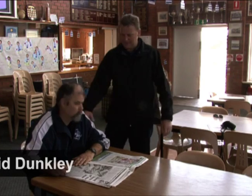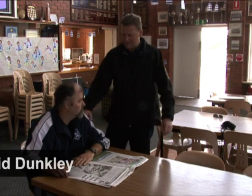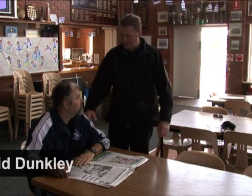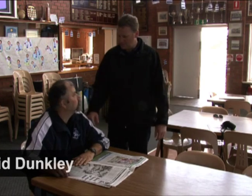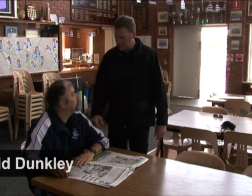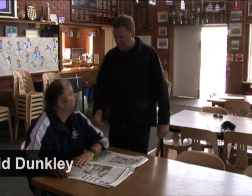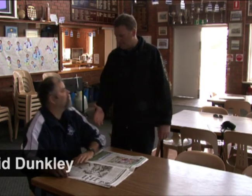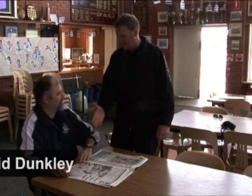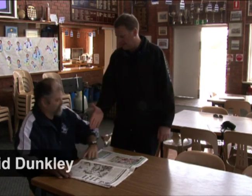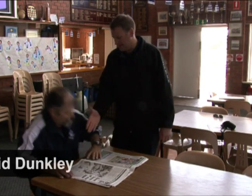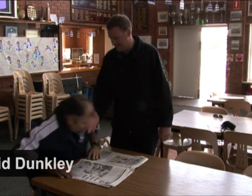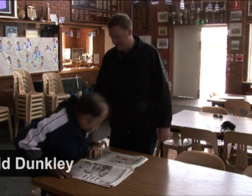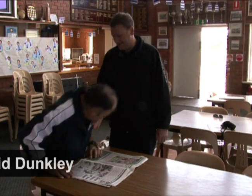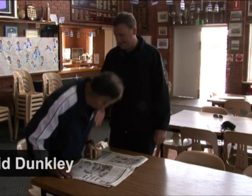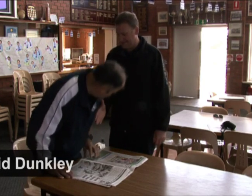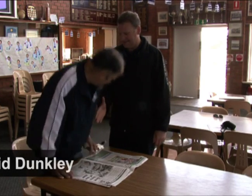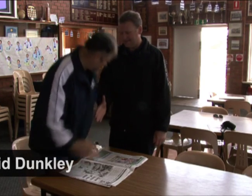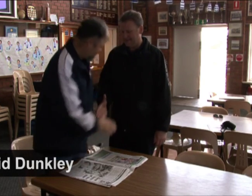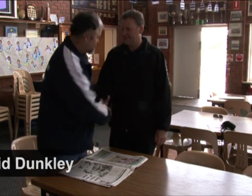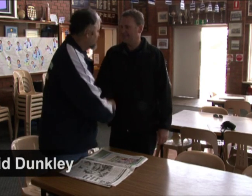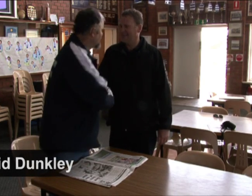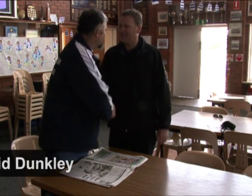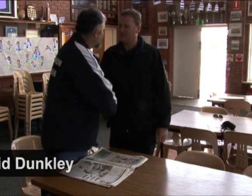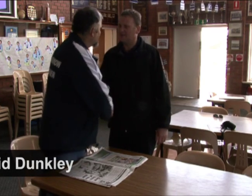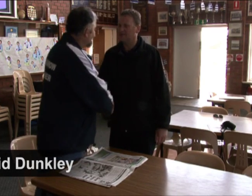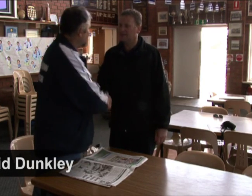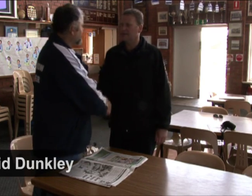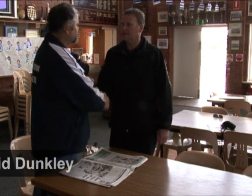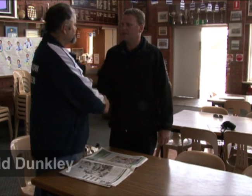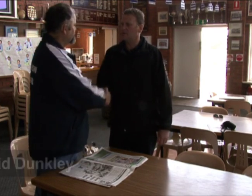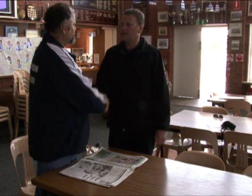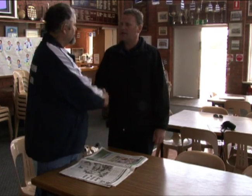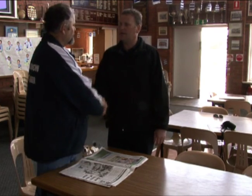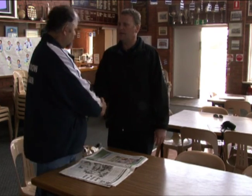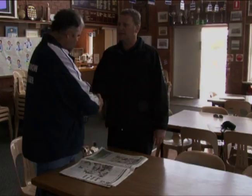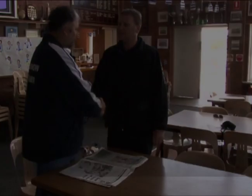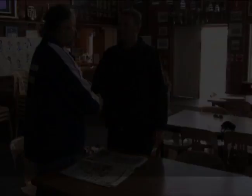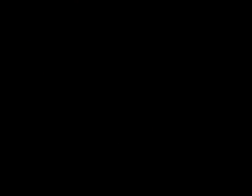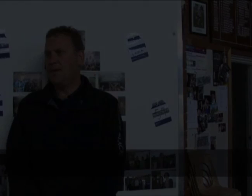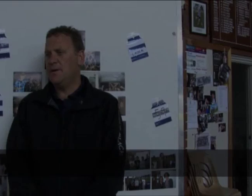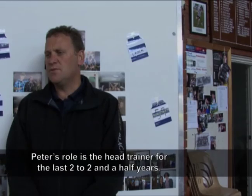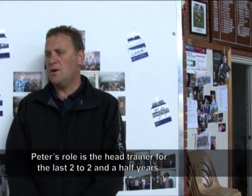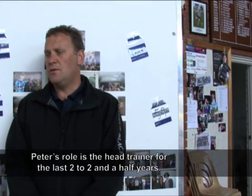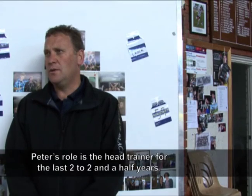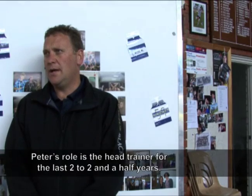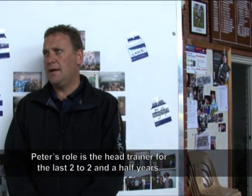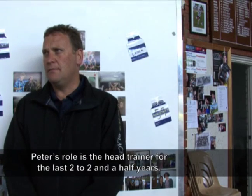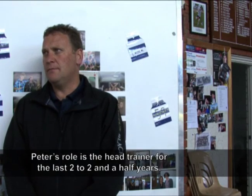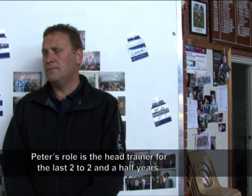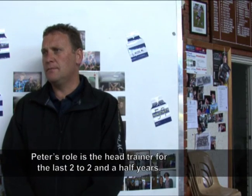Hey Bush, how you going, mate? How you going? Had a good day today? Peter's role